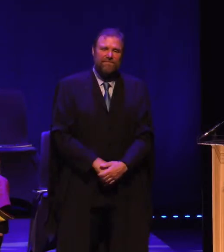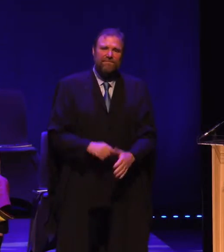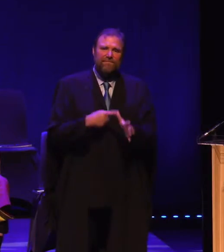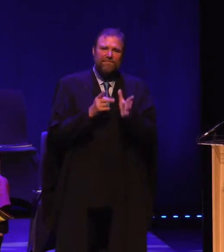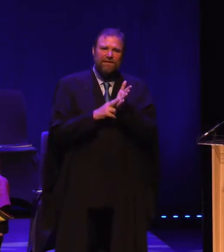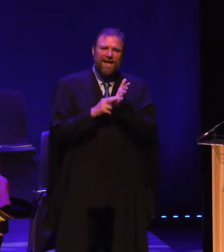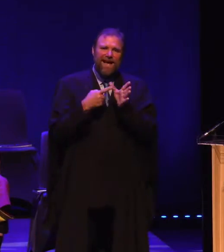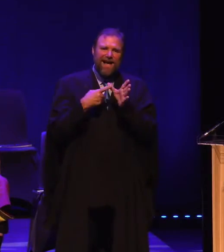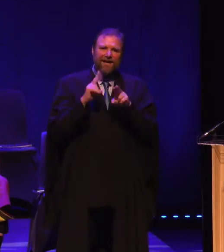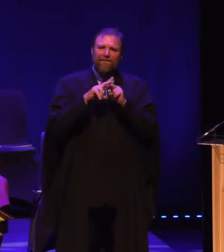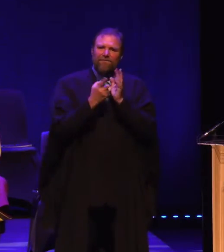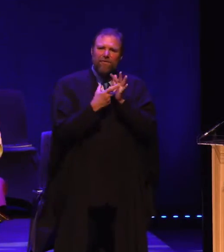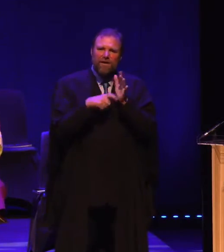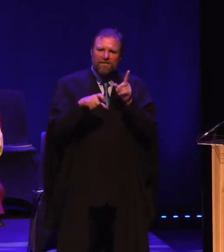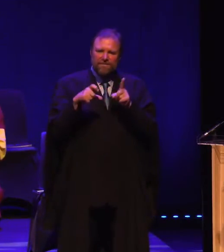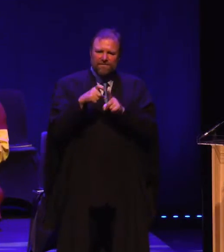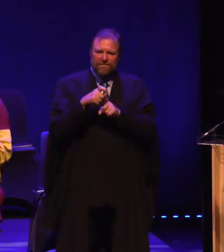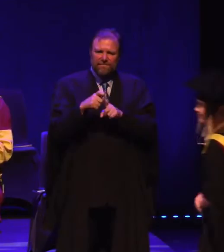Anna Friend.